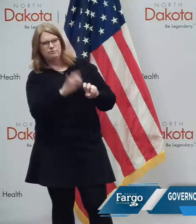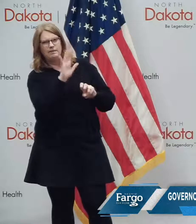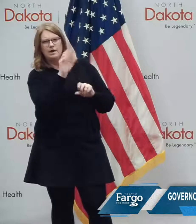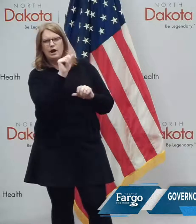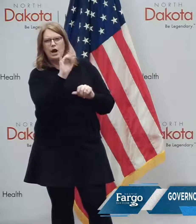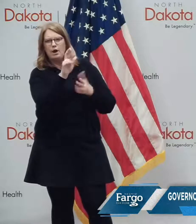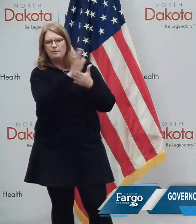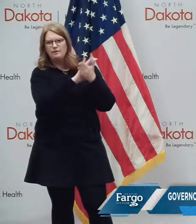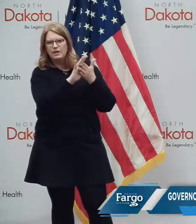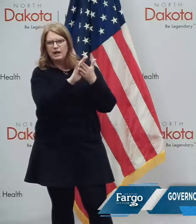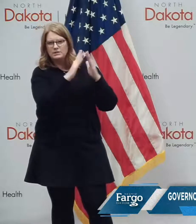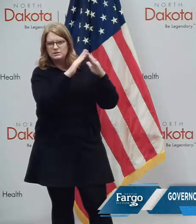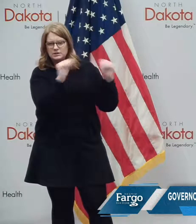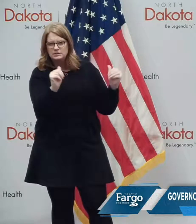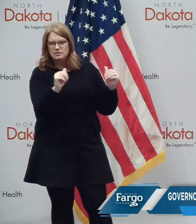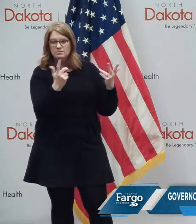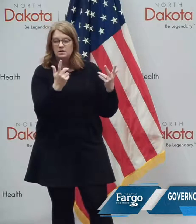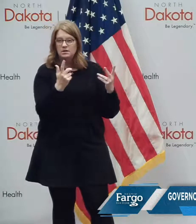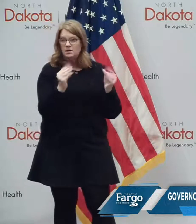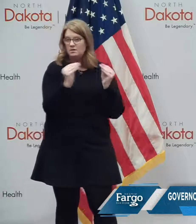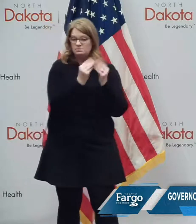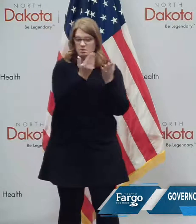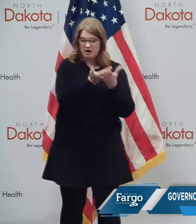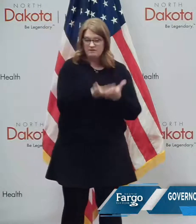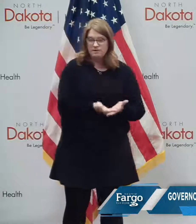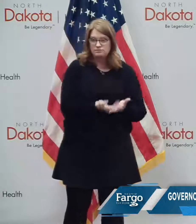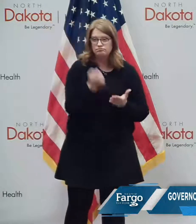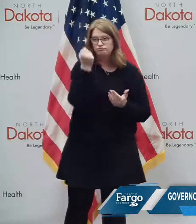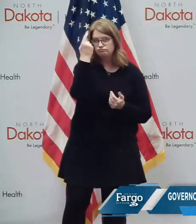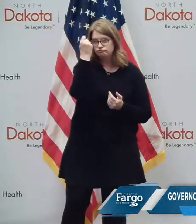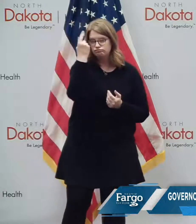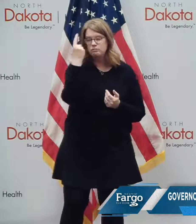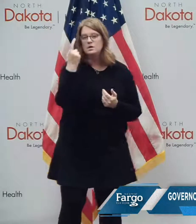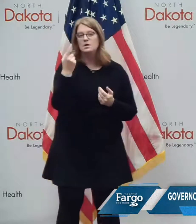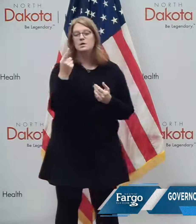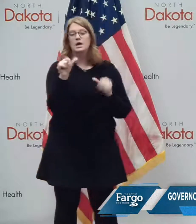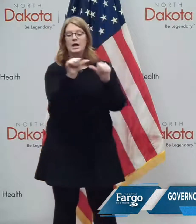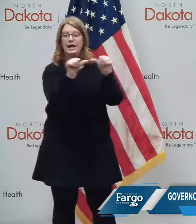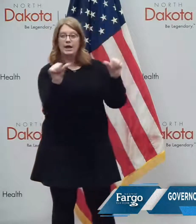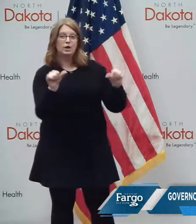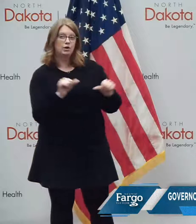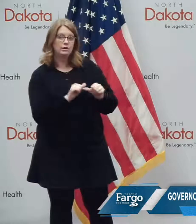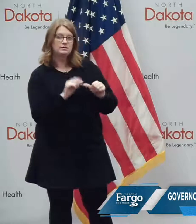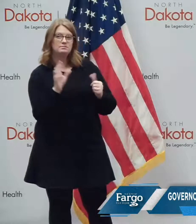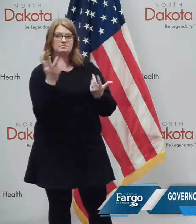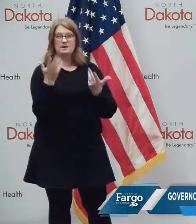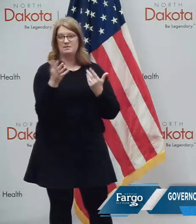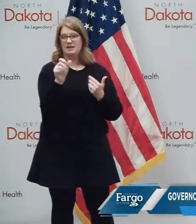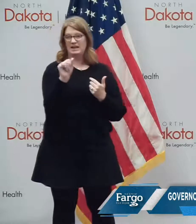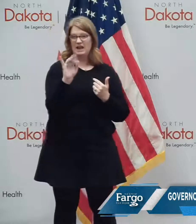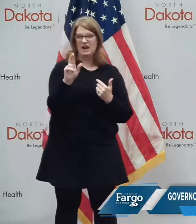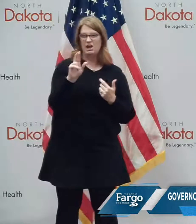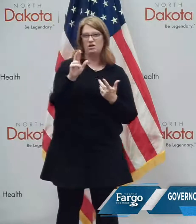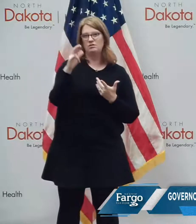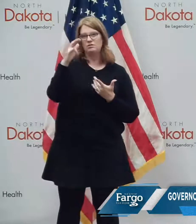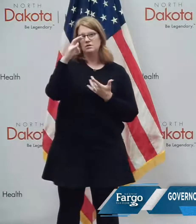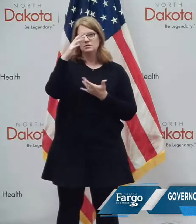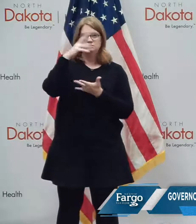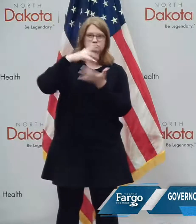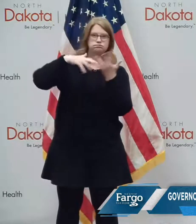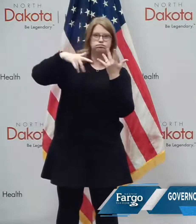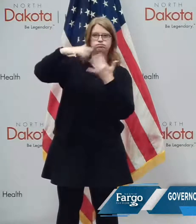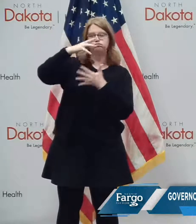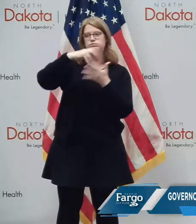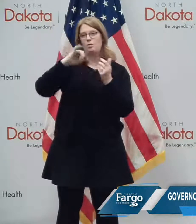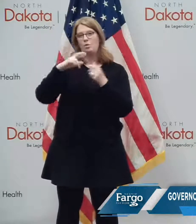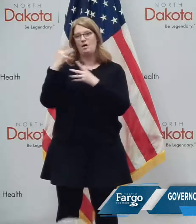increasing evidence that, again, that if you've got spaces where we've got your air circulation outdoors, you're much